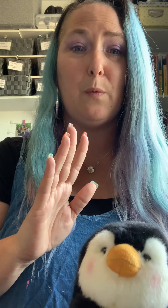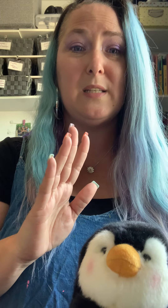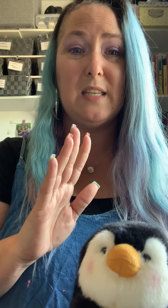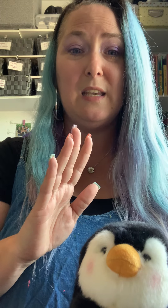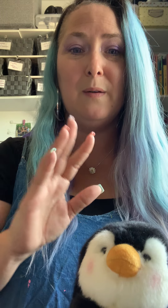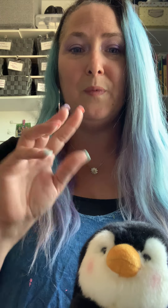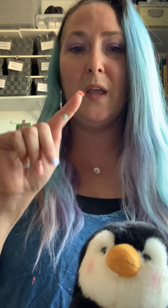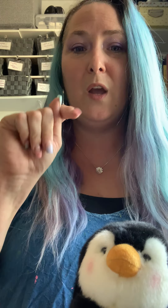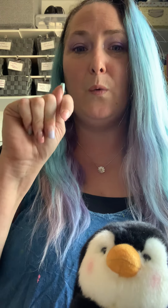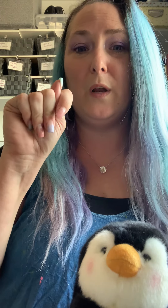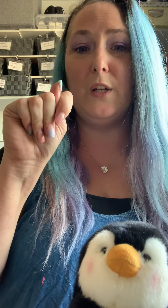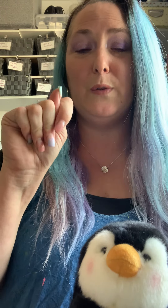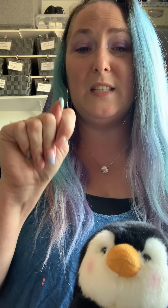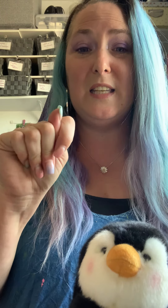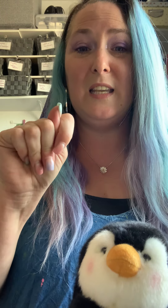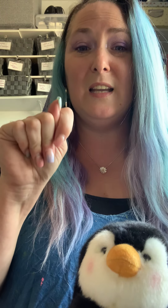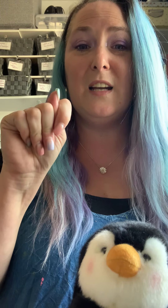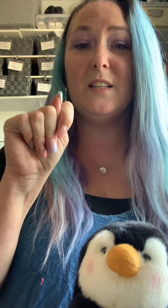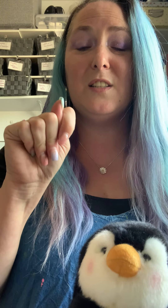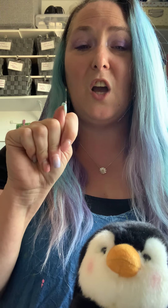with T. We're gonna do T, top,